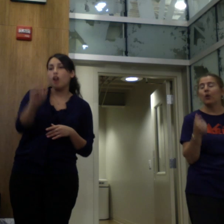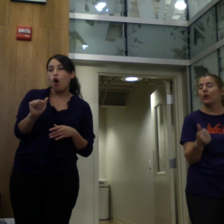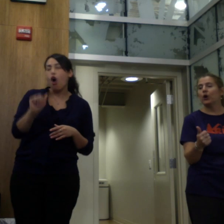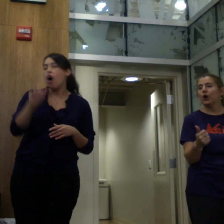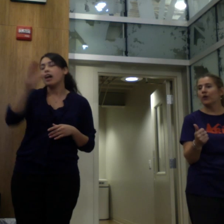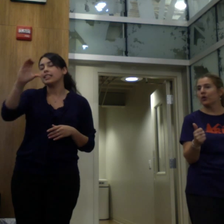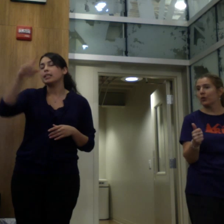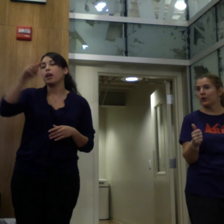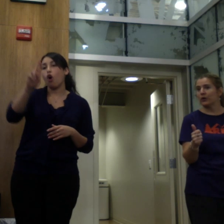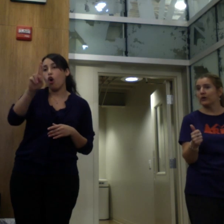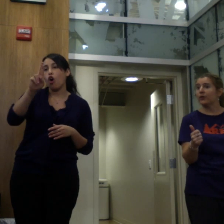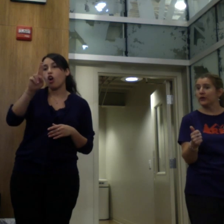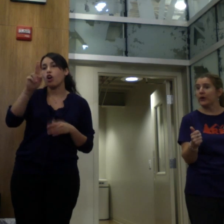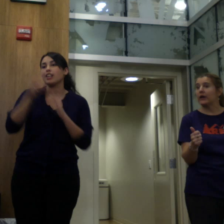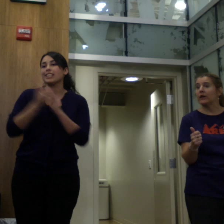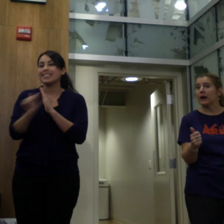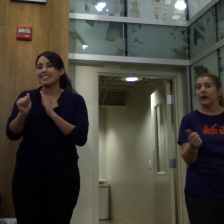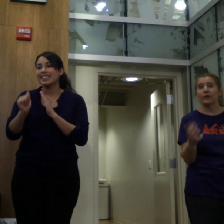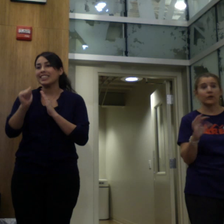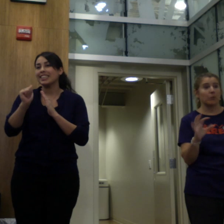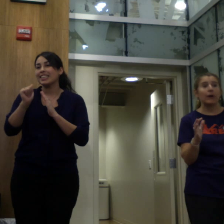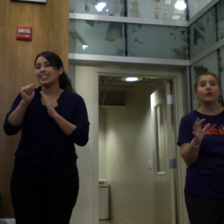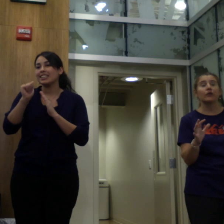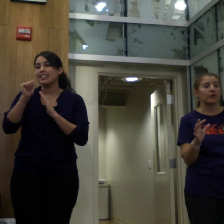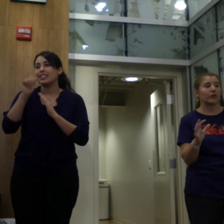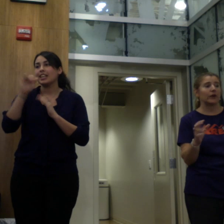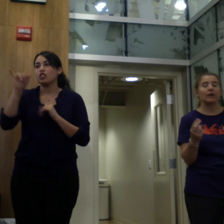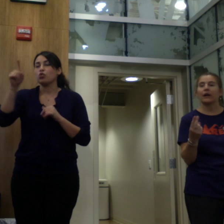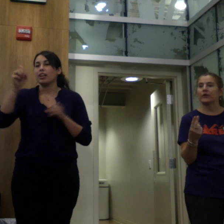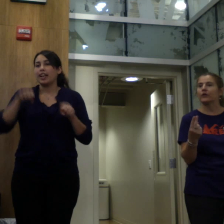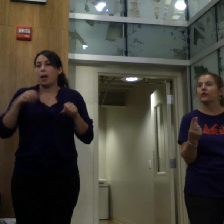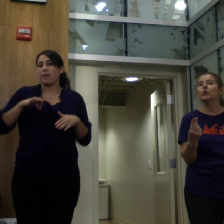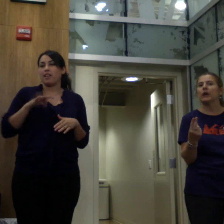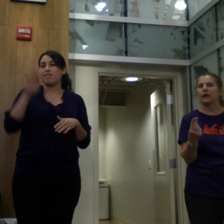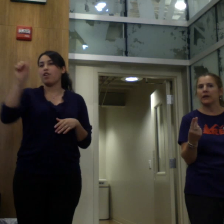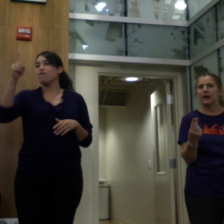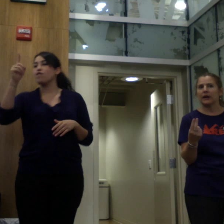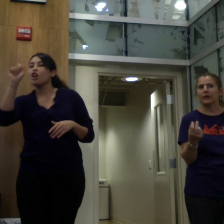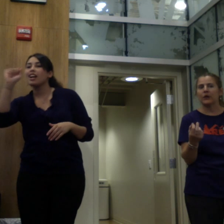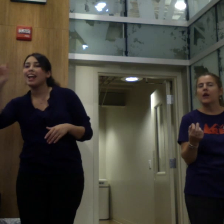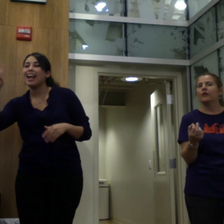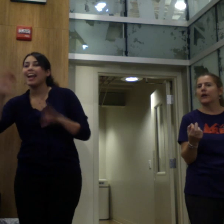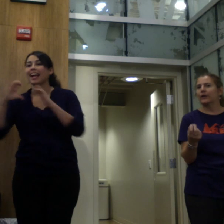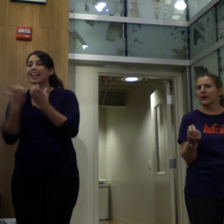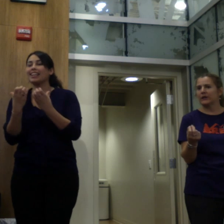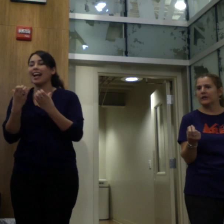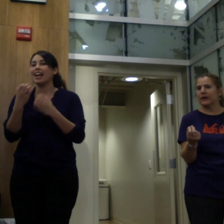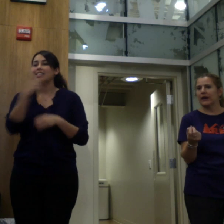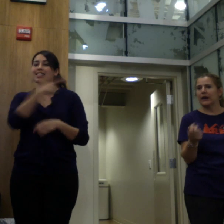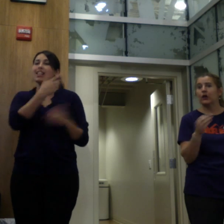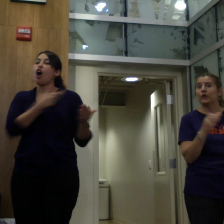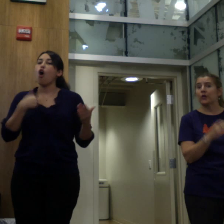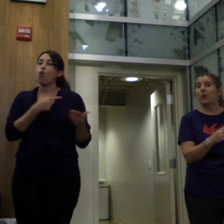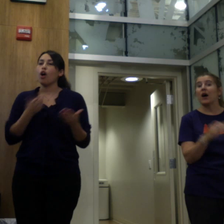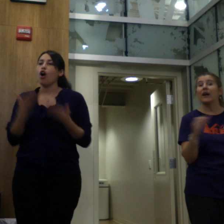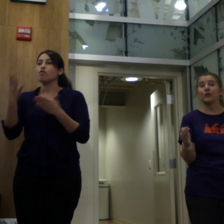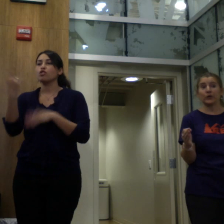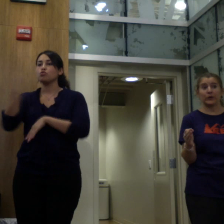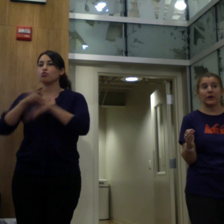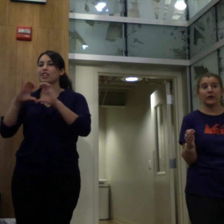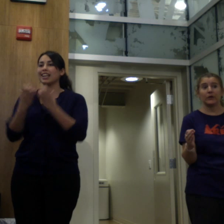belt. We offer a wilderness first aid class. It's the basic first aid class. It's a 2-day class, Saturday and Sunday. It goes from